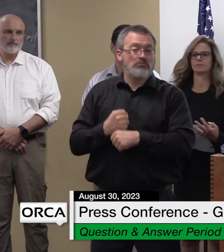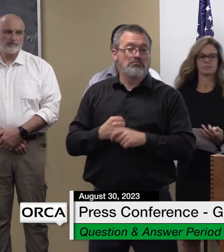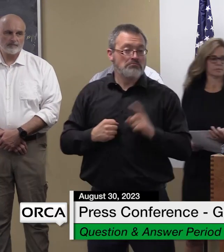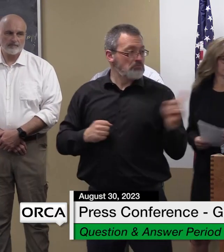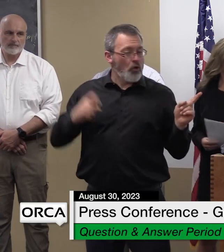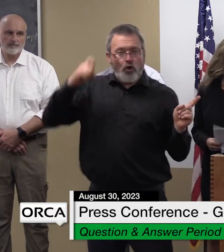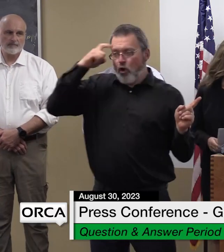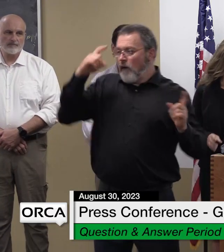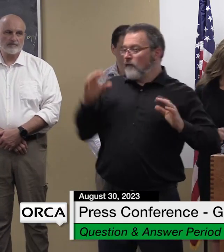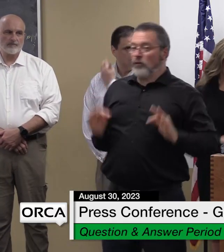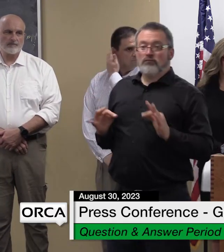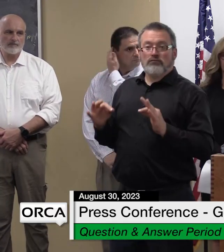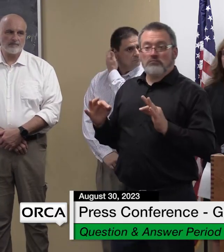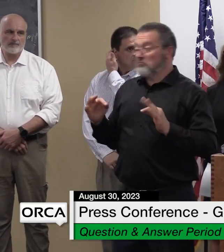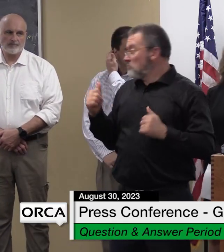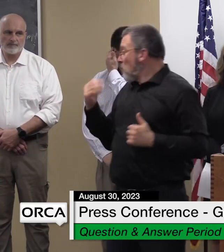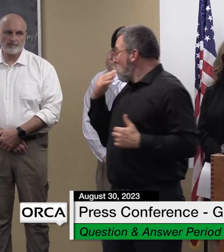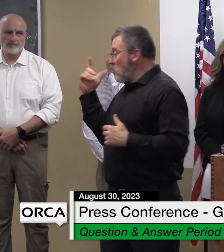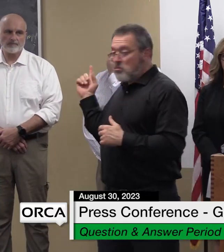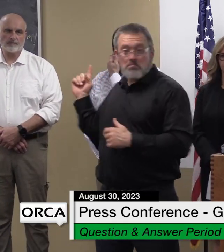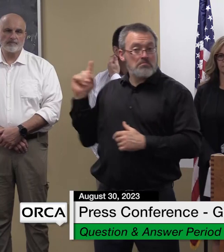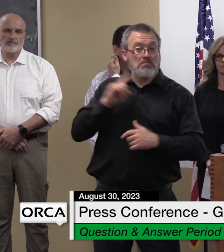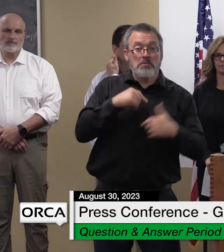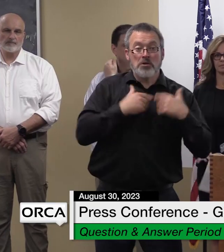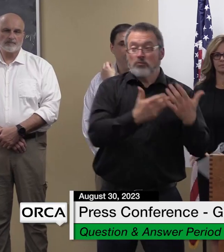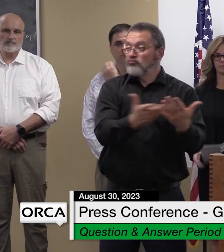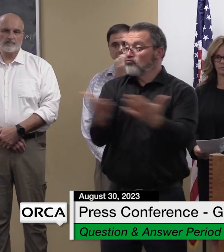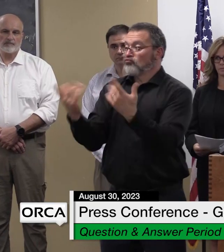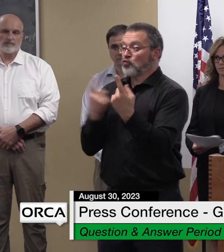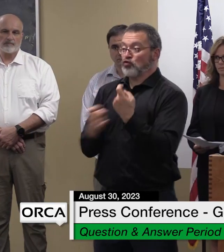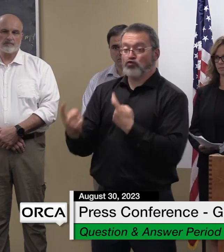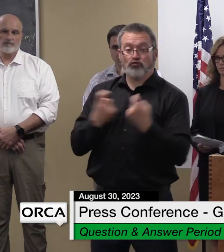Thank you very much, Secretary Curley. We'll now open up to questions.